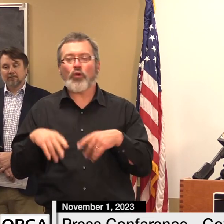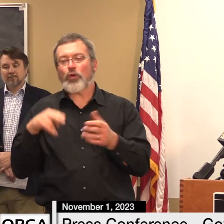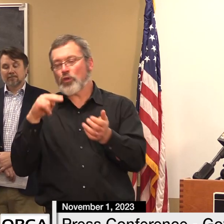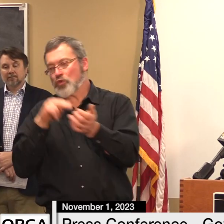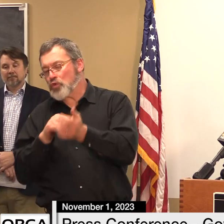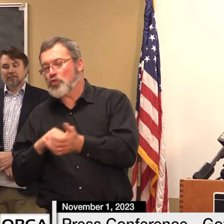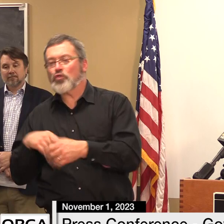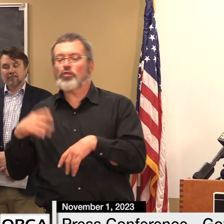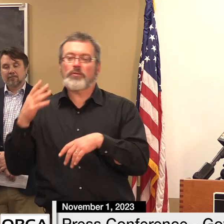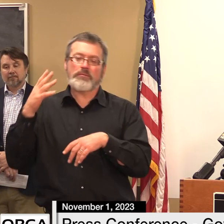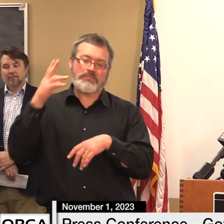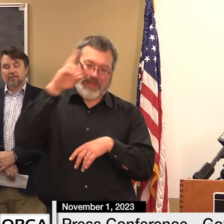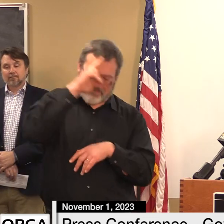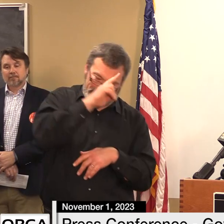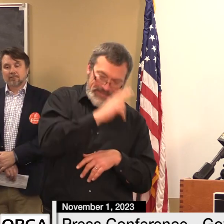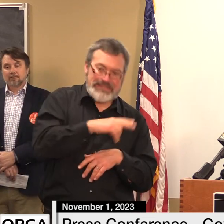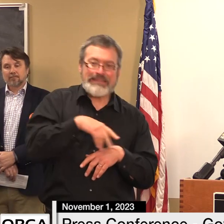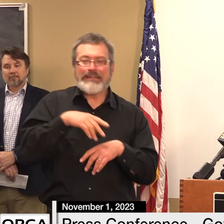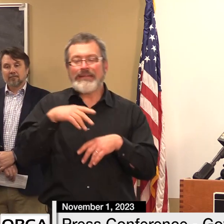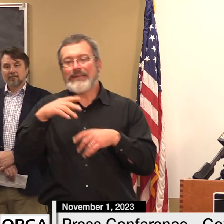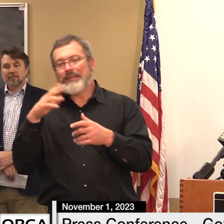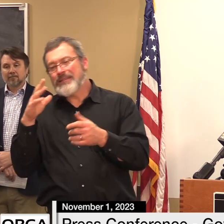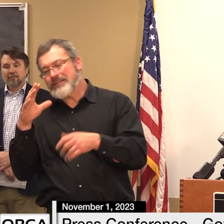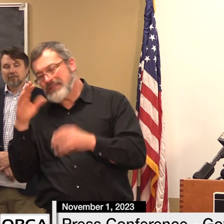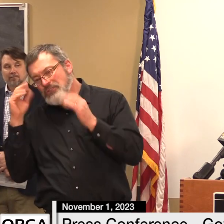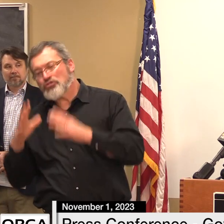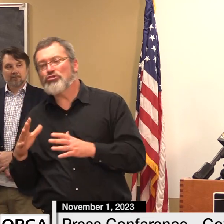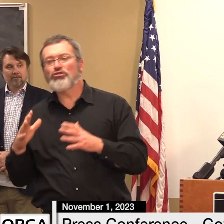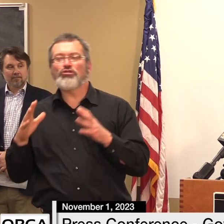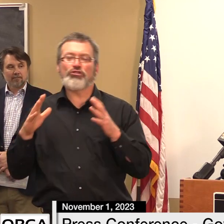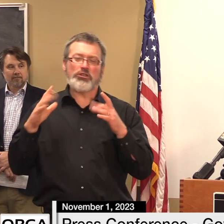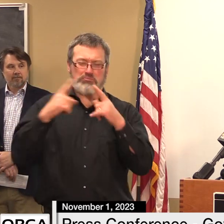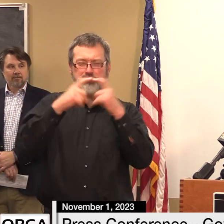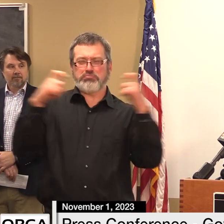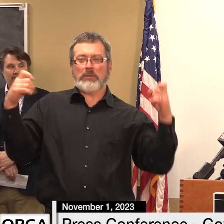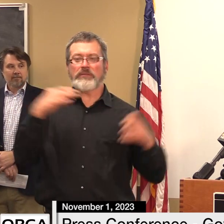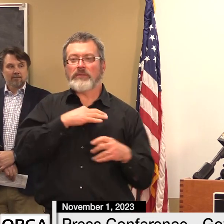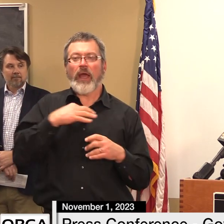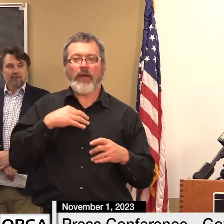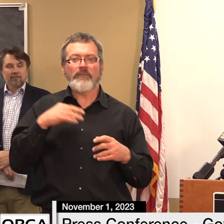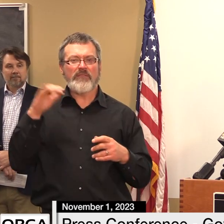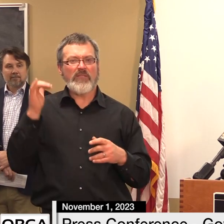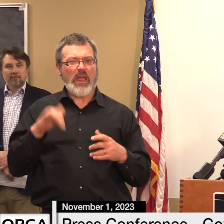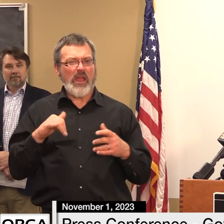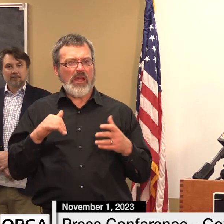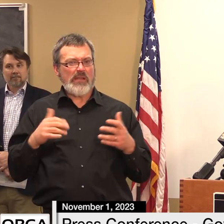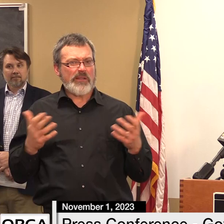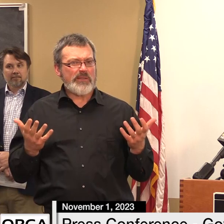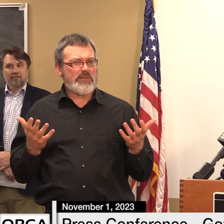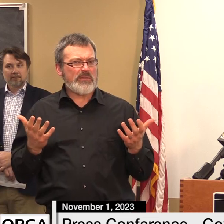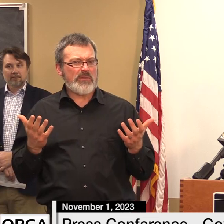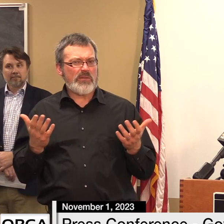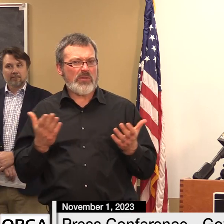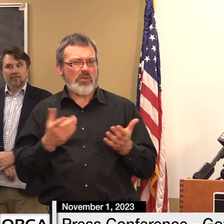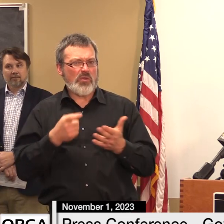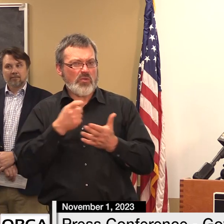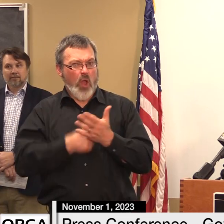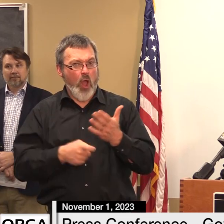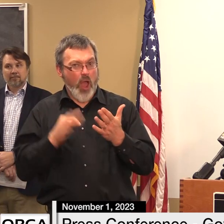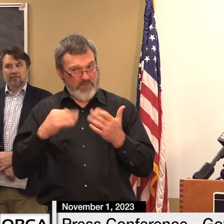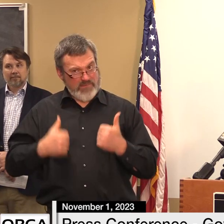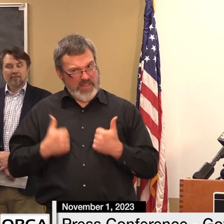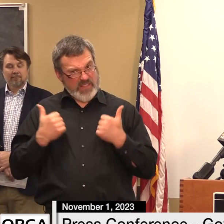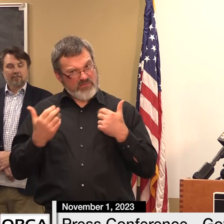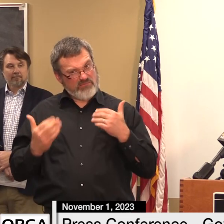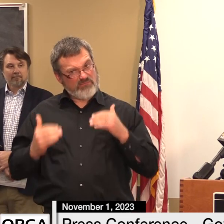and educators and policemen is related to the cost of life here? Well,